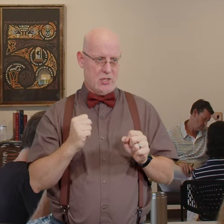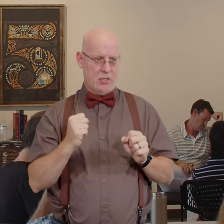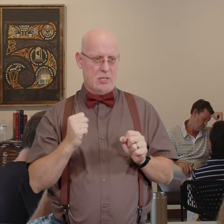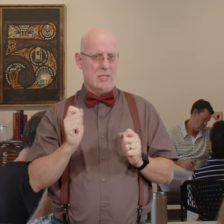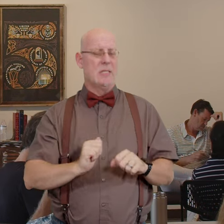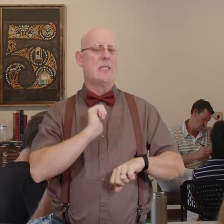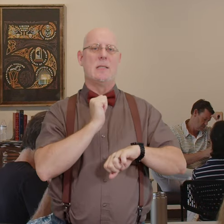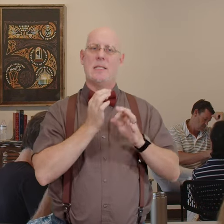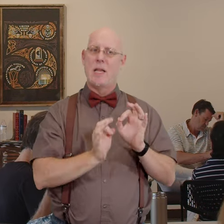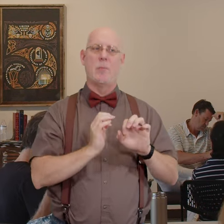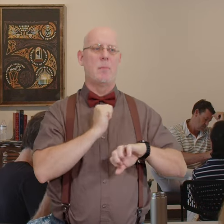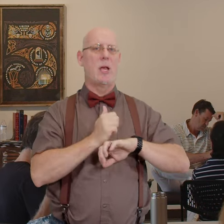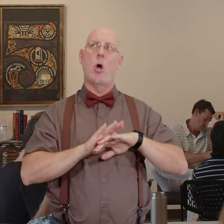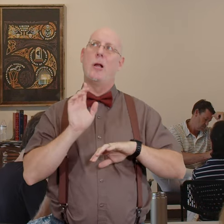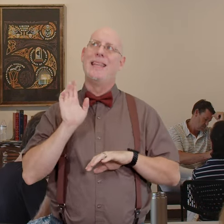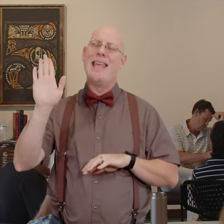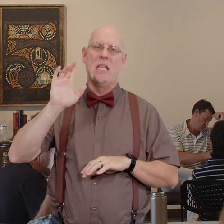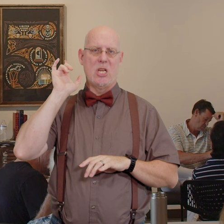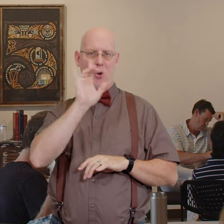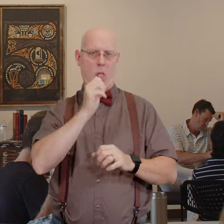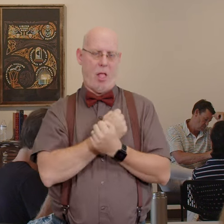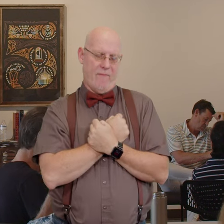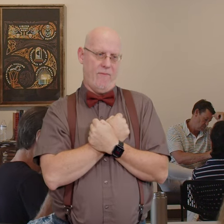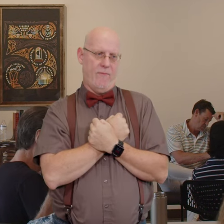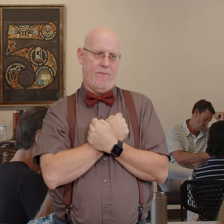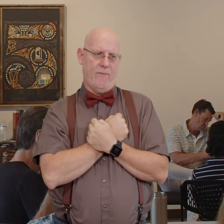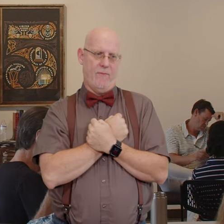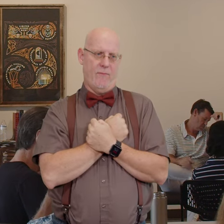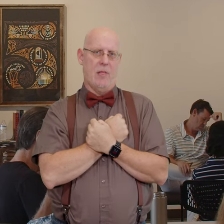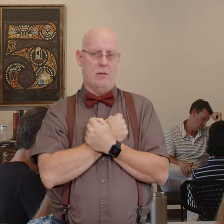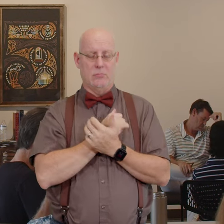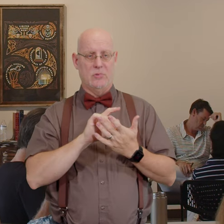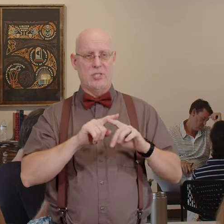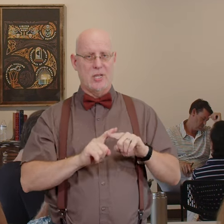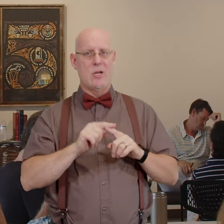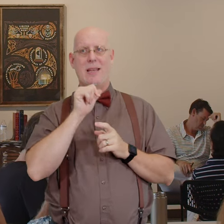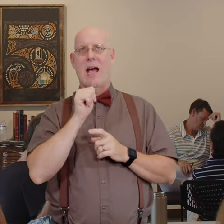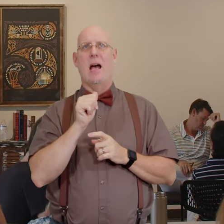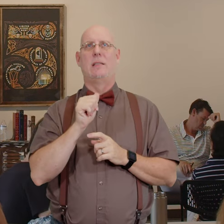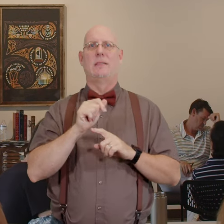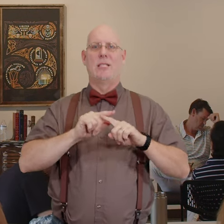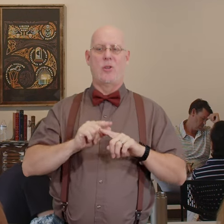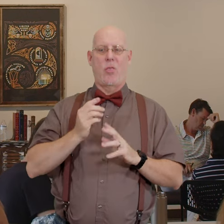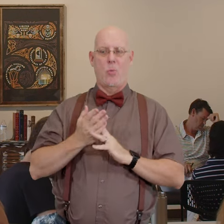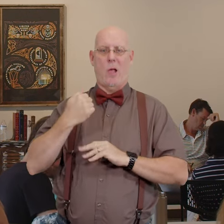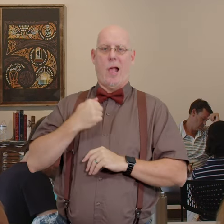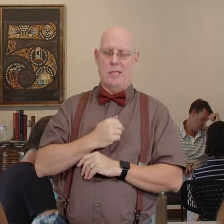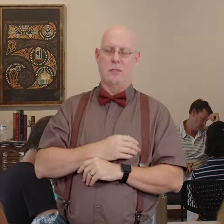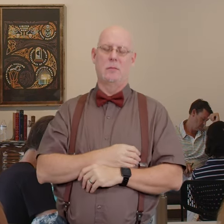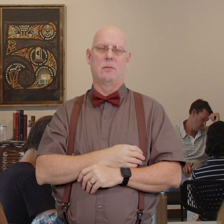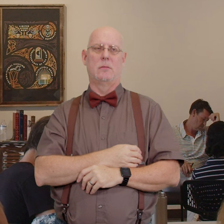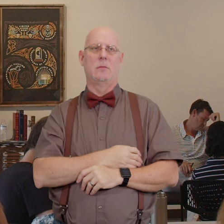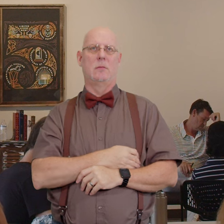salvation solely on the basis of his eternal love. So it was conditioned, just not conditioned by